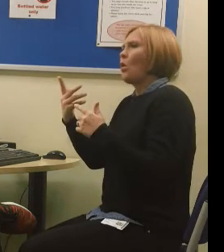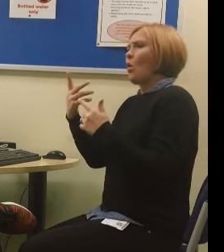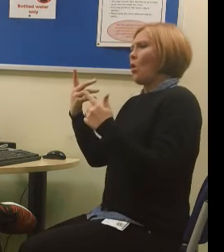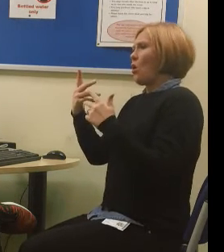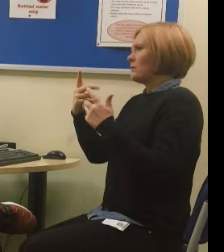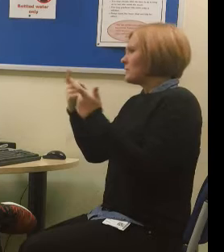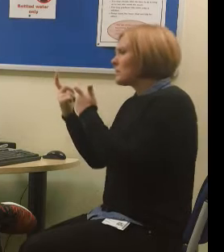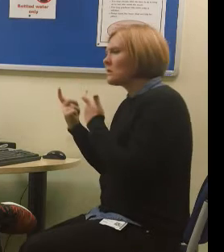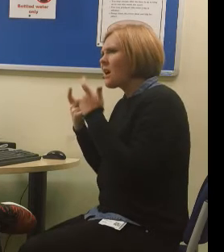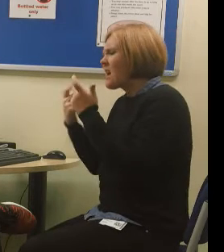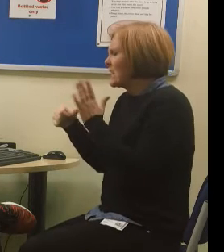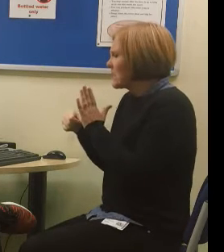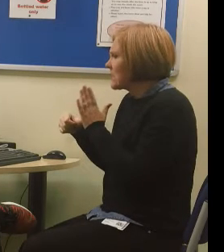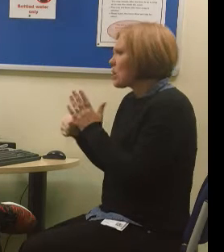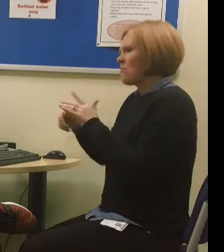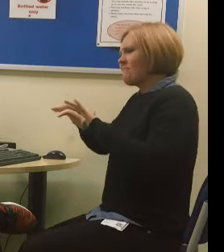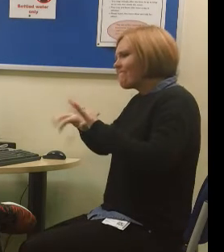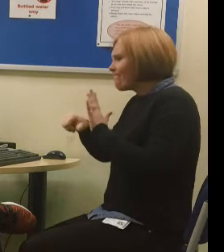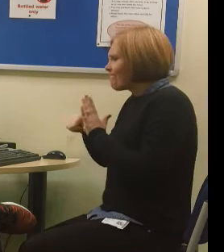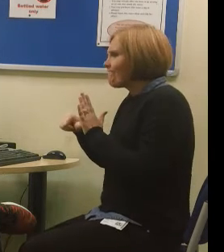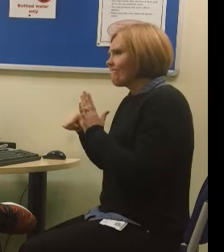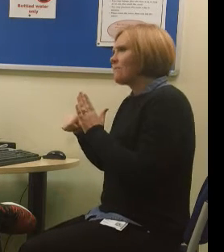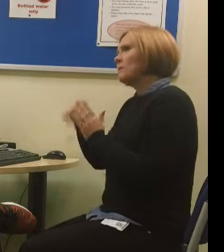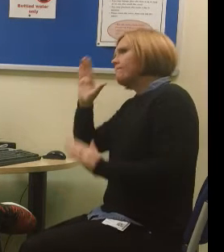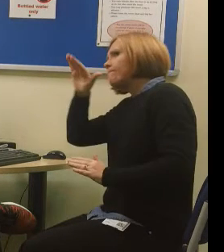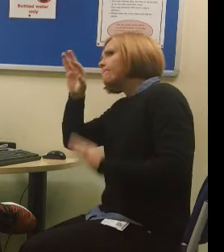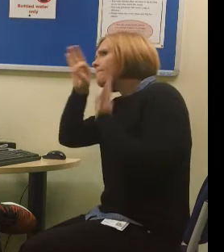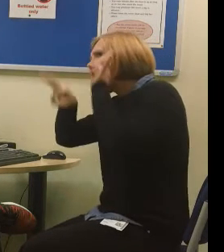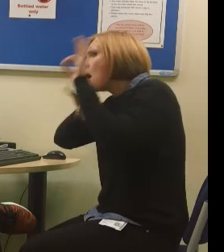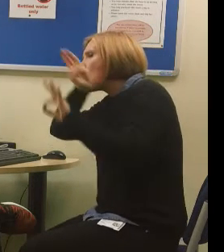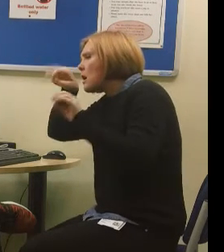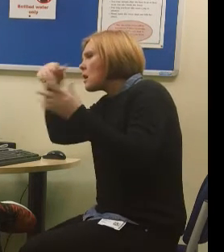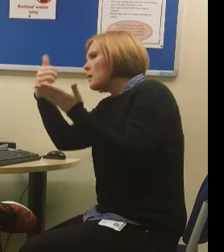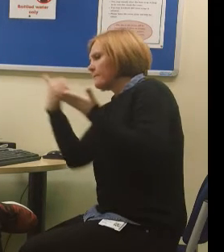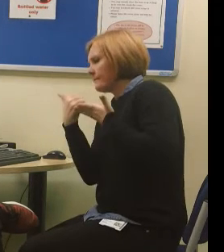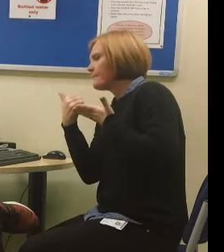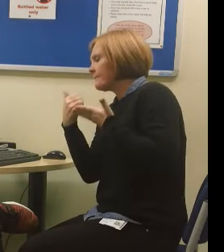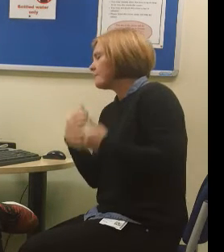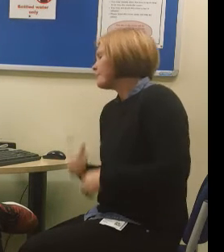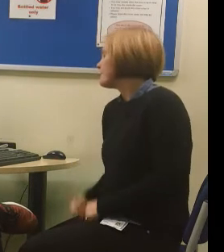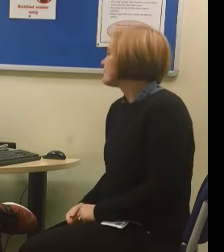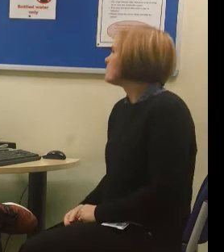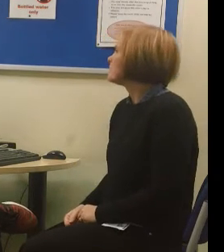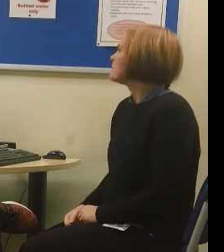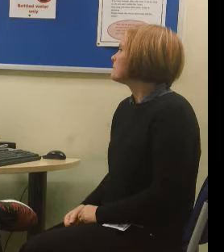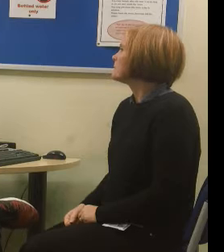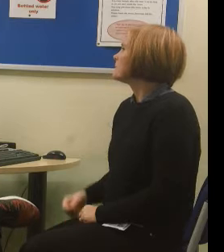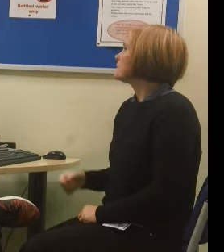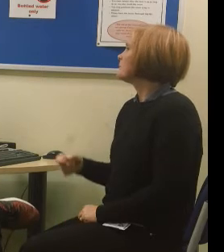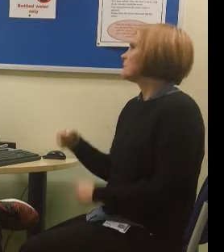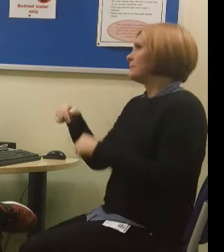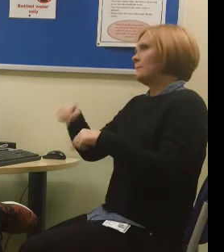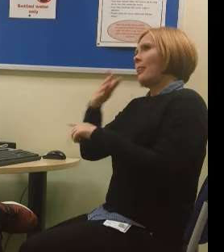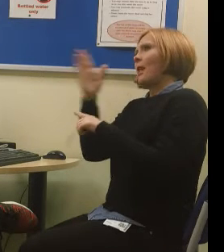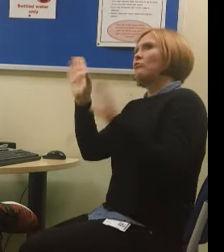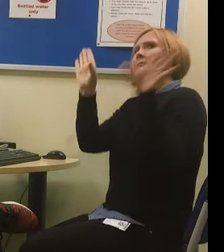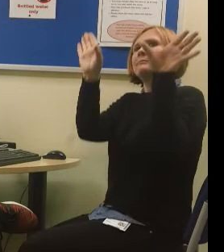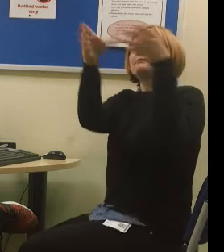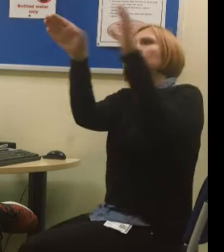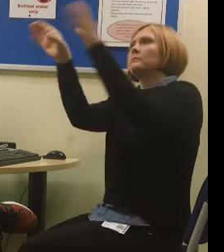problems with the computers. We've got lots of different zones in the LRC, so that you can find a working environment that suits you best. This